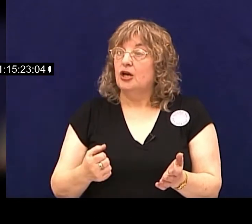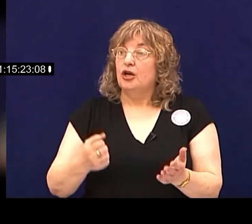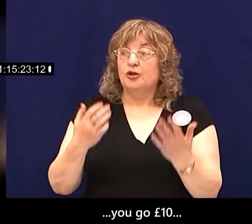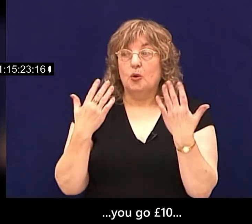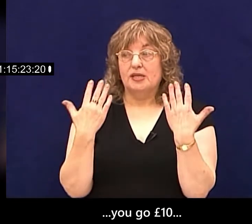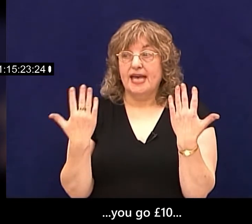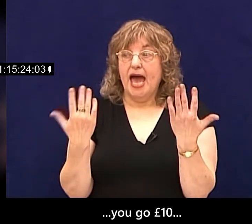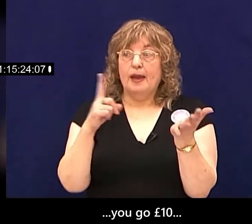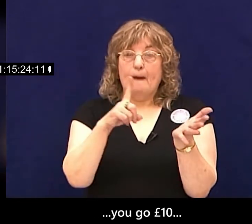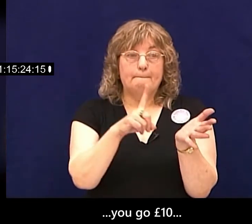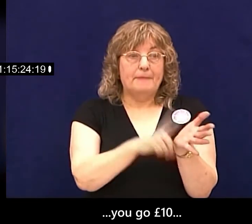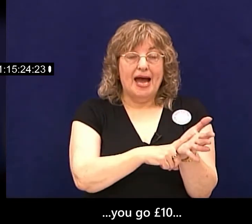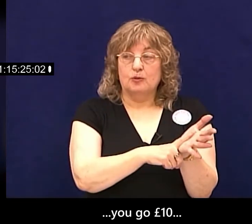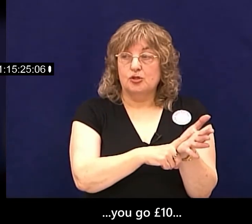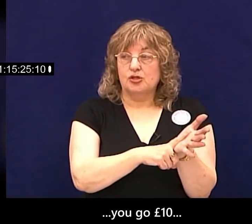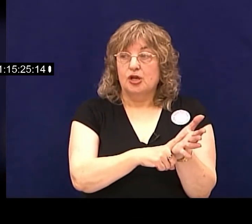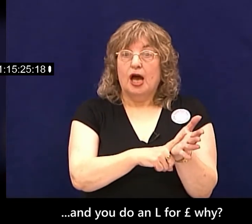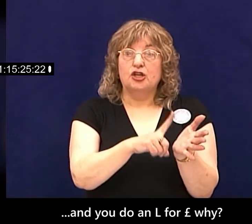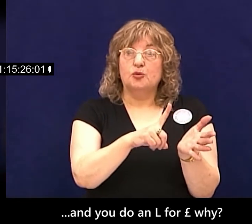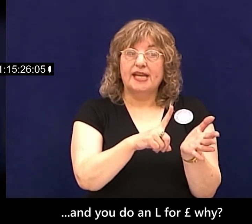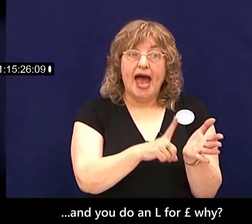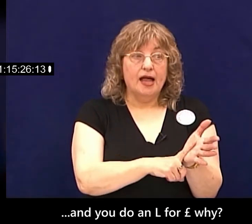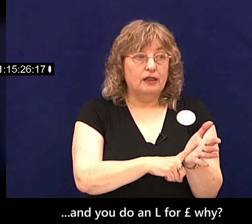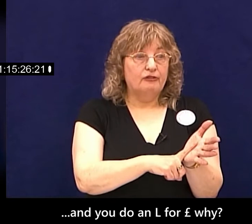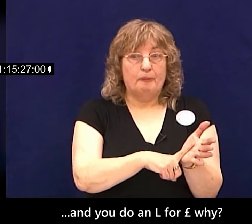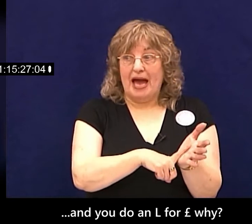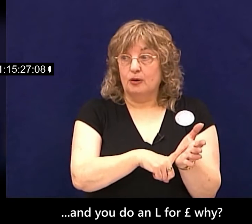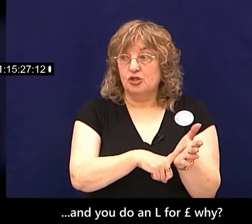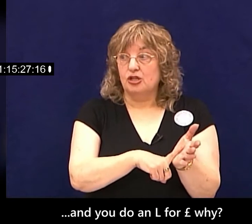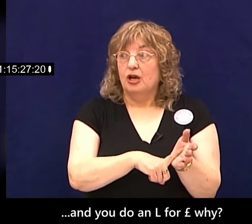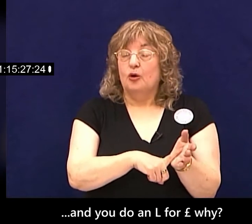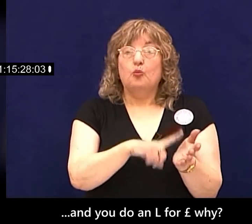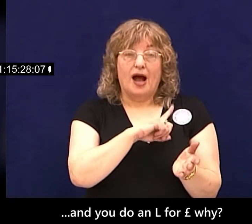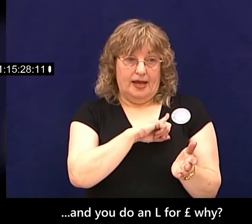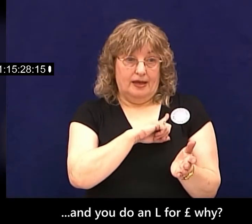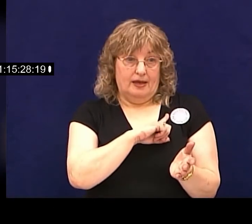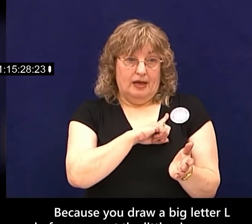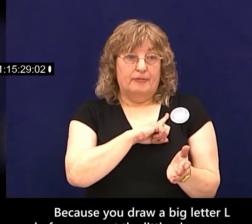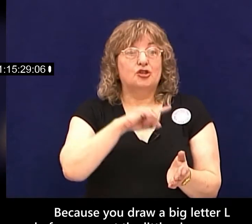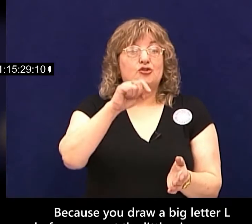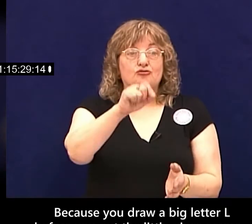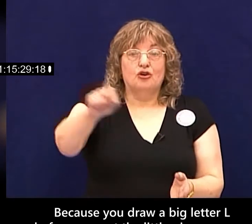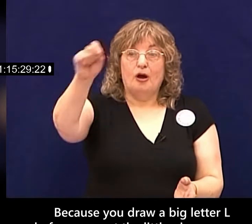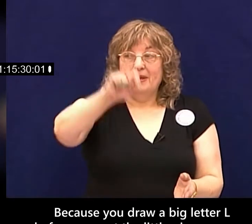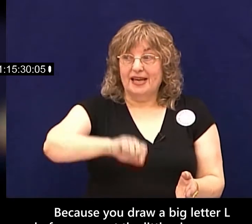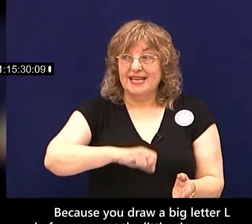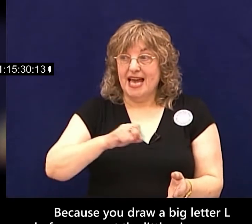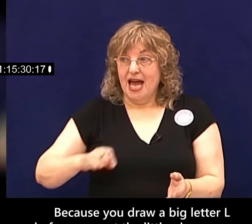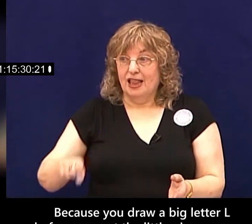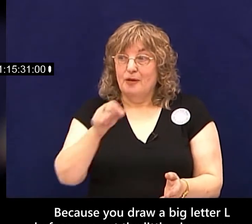you go £10. And you do an L for pounds. Why? Because you draw a big letter L before